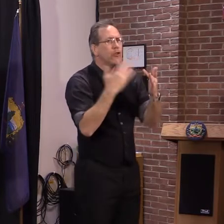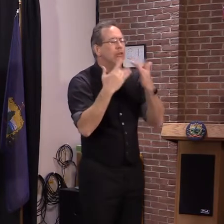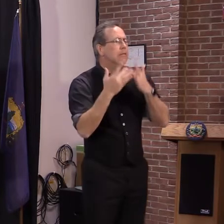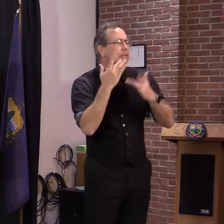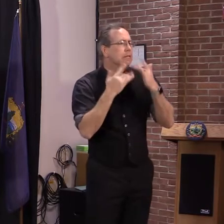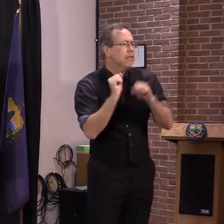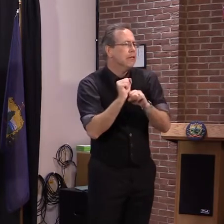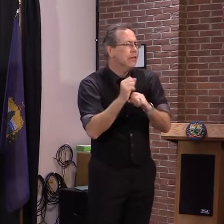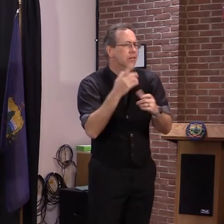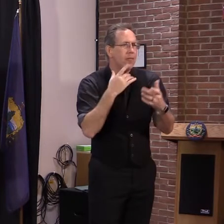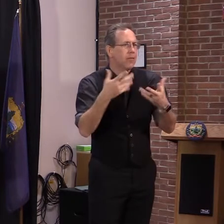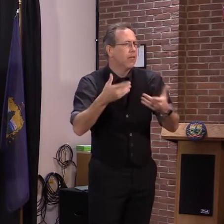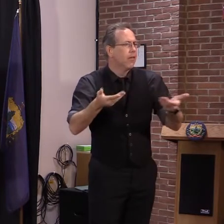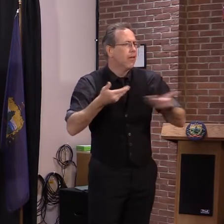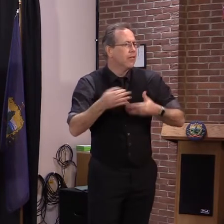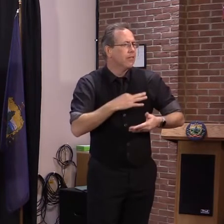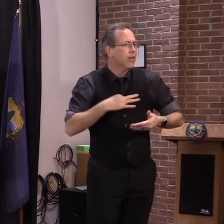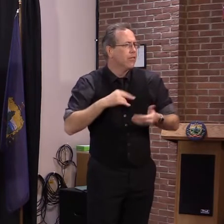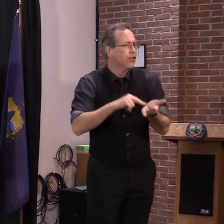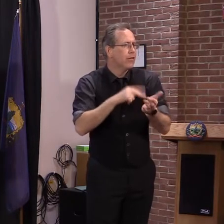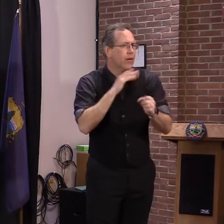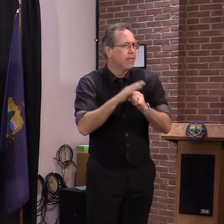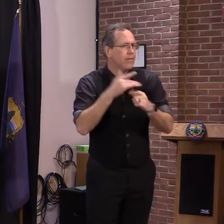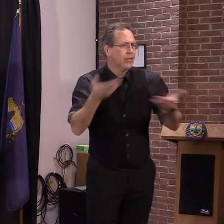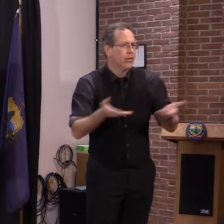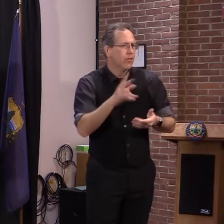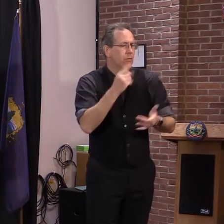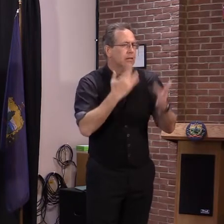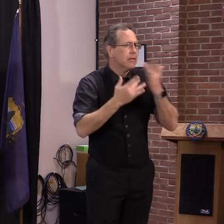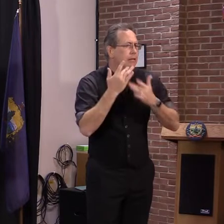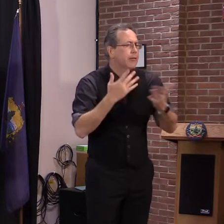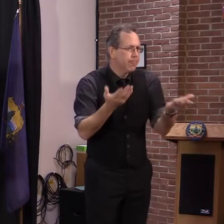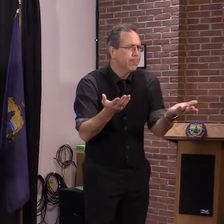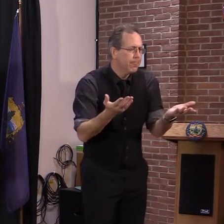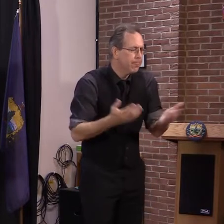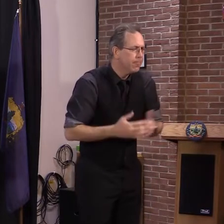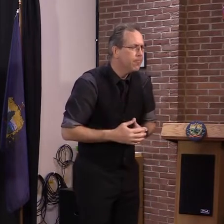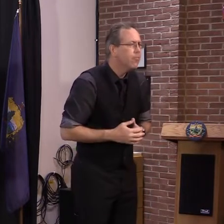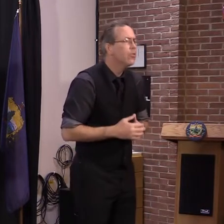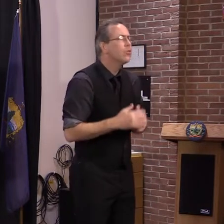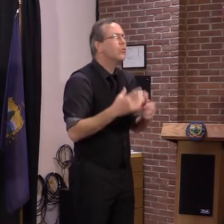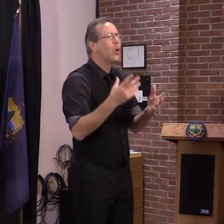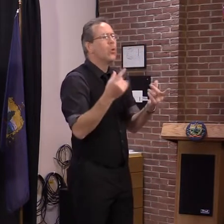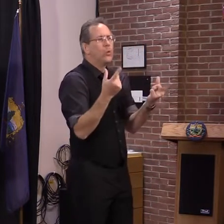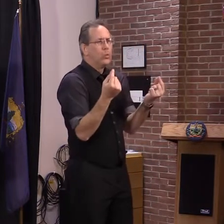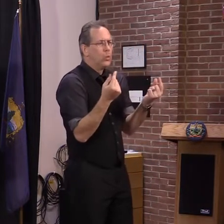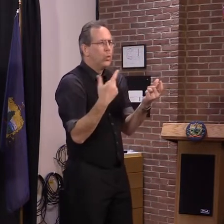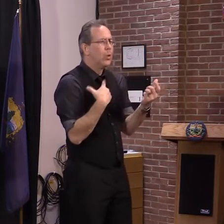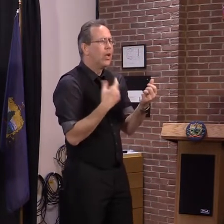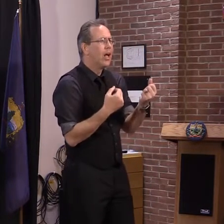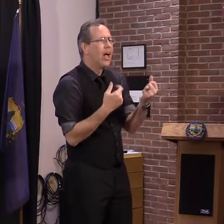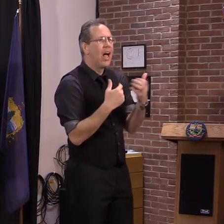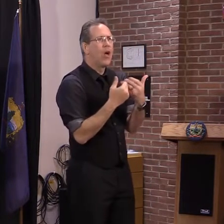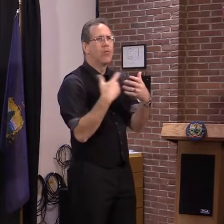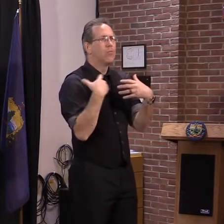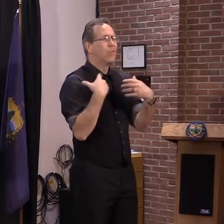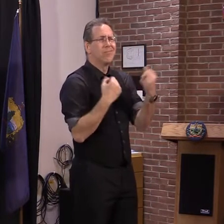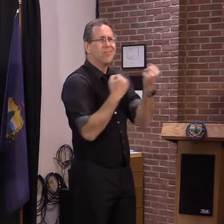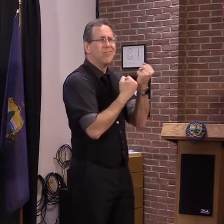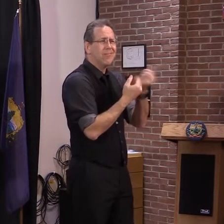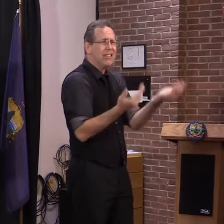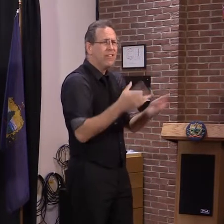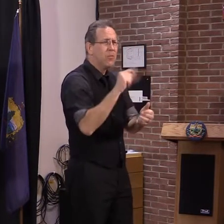system. As we've discussed previously, we have supported the healthcare system throughout the pandemic by using traveling